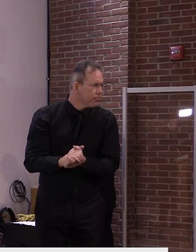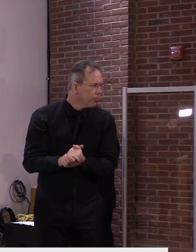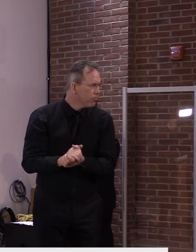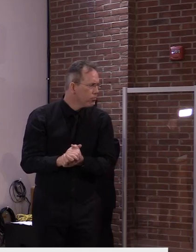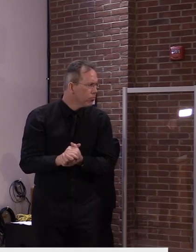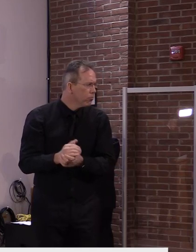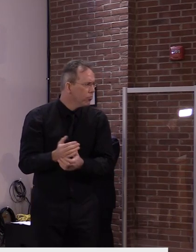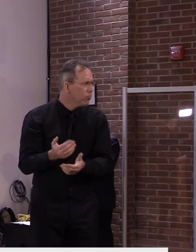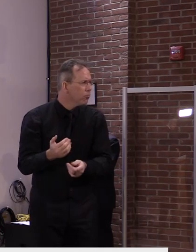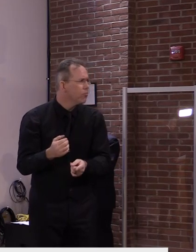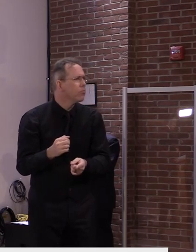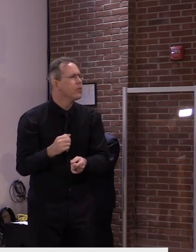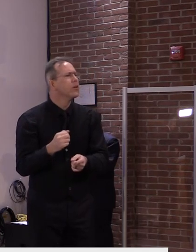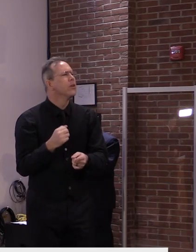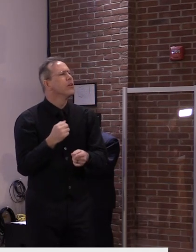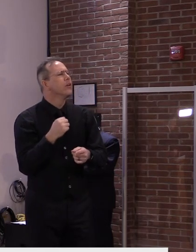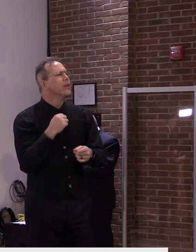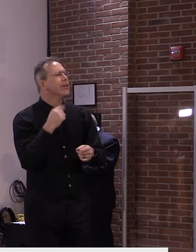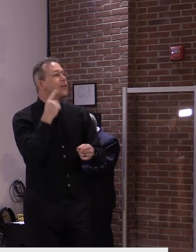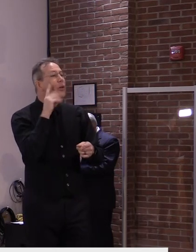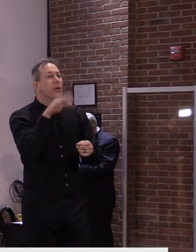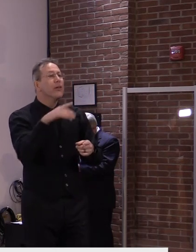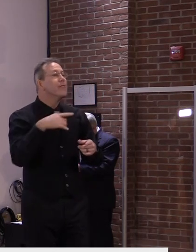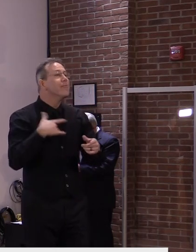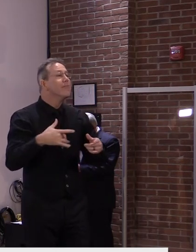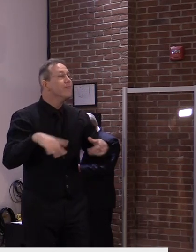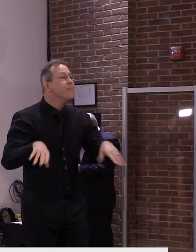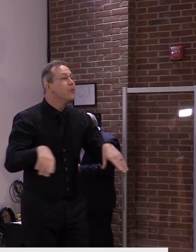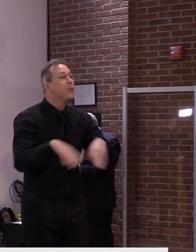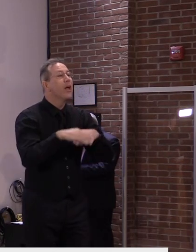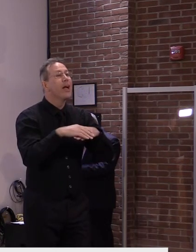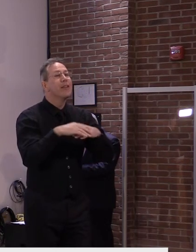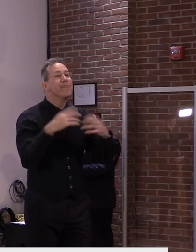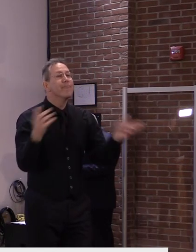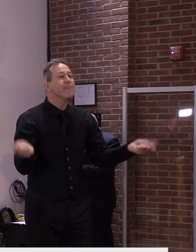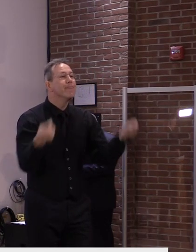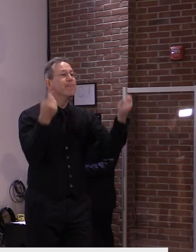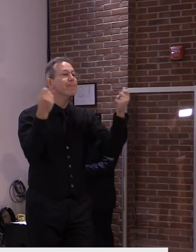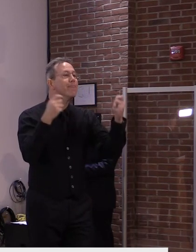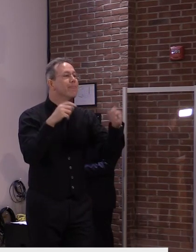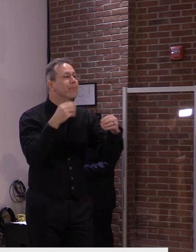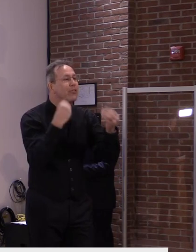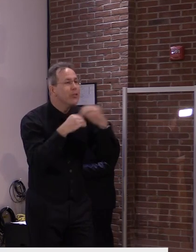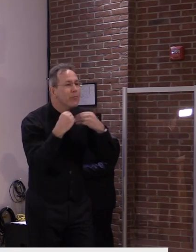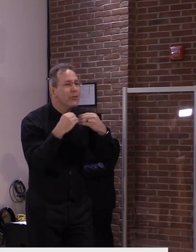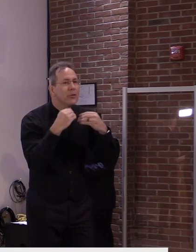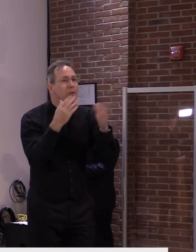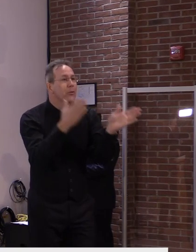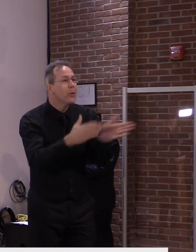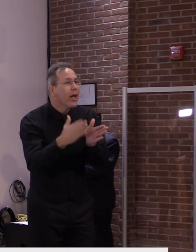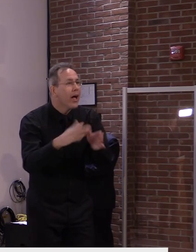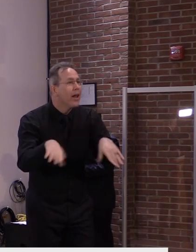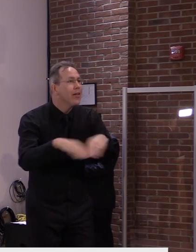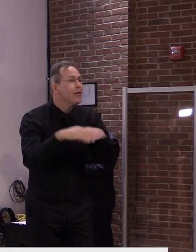events. They've asked for better state guidelines and metrics to help them know if contracted events that they scheduled last June can take place this